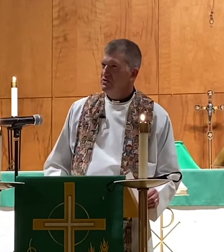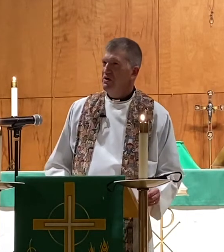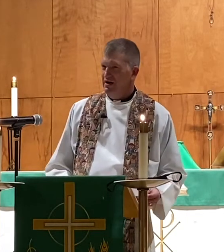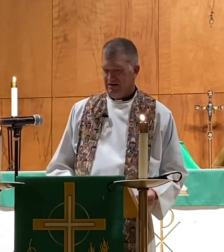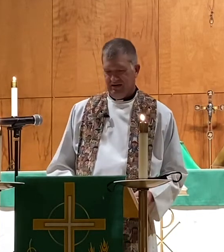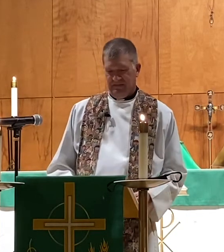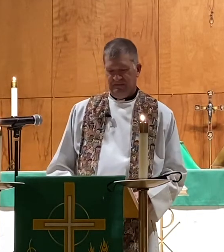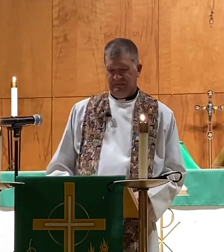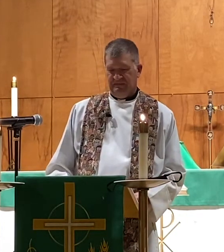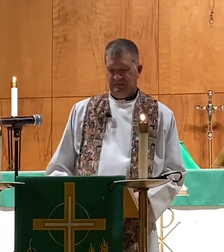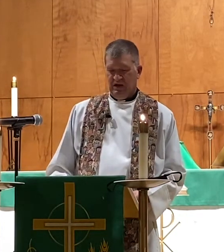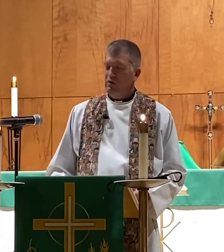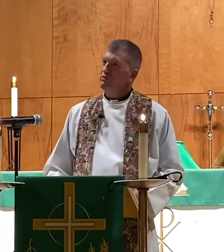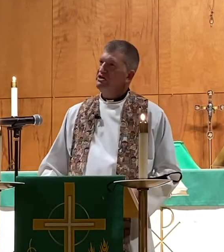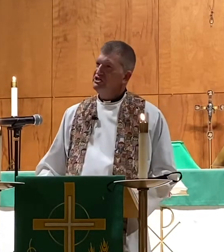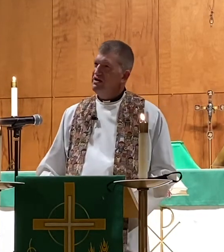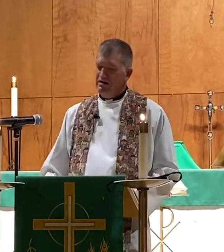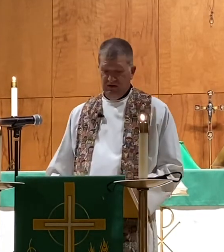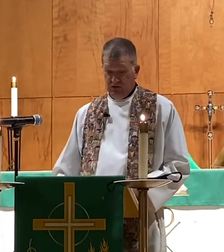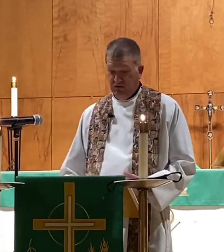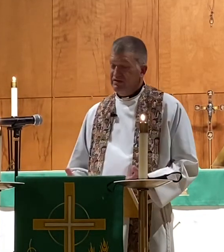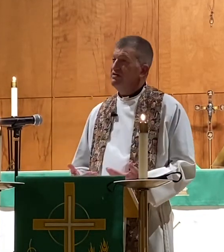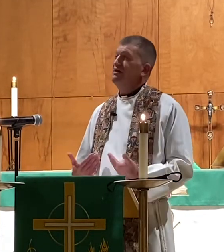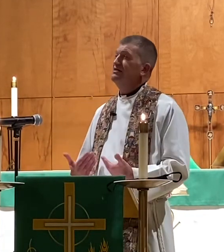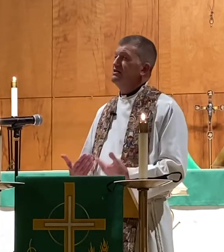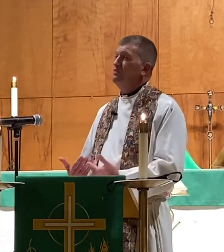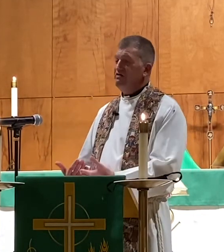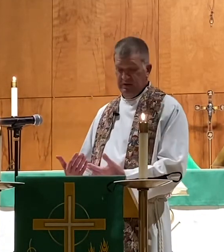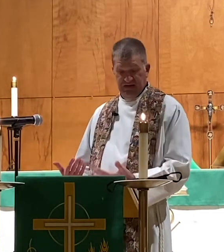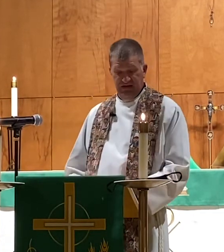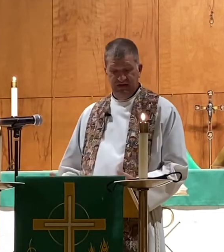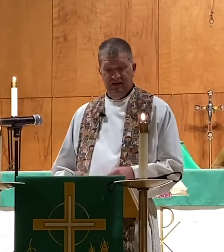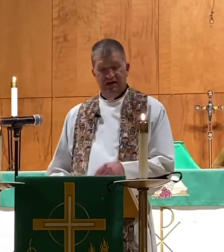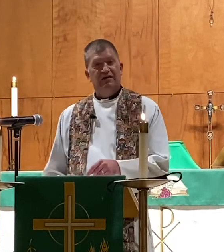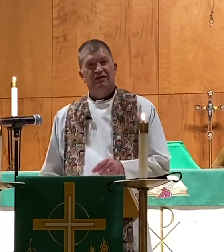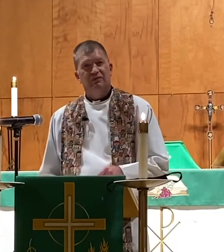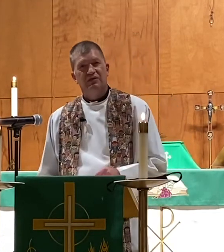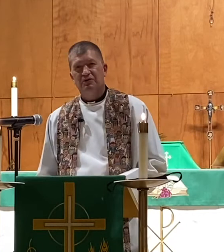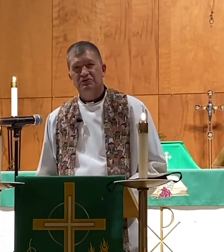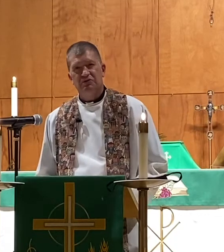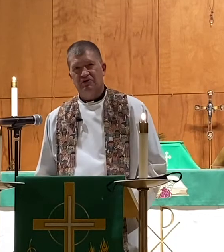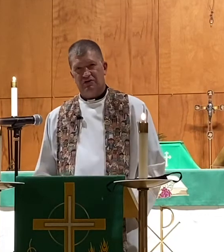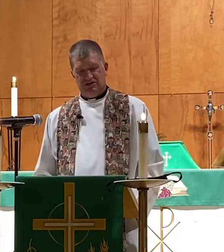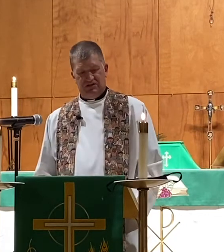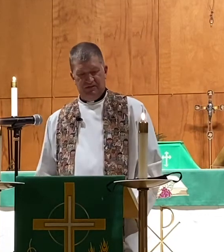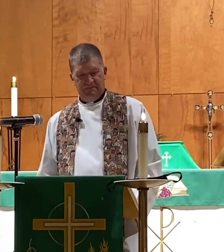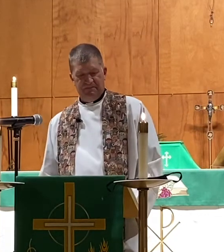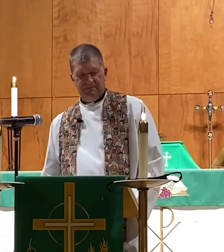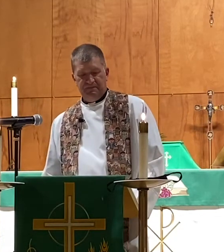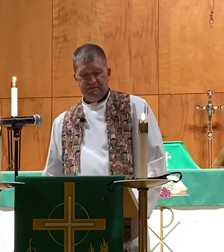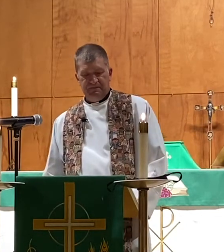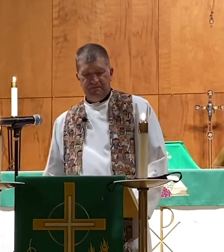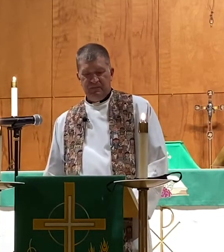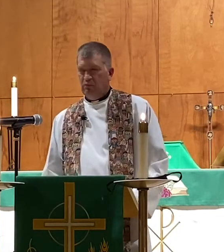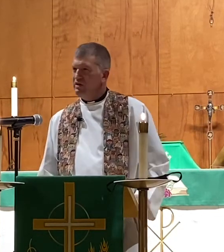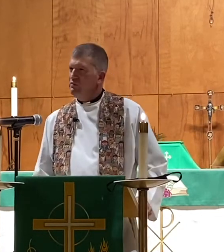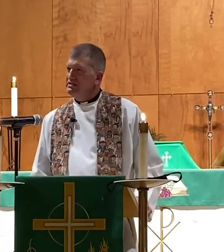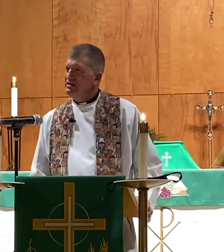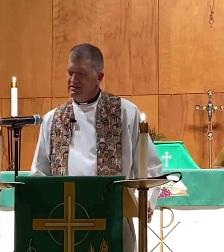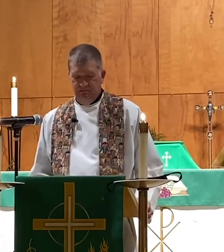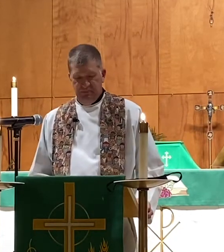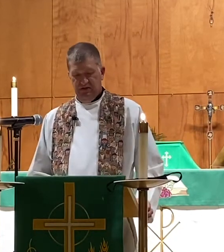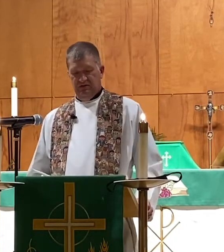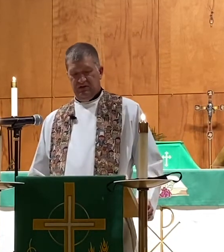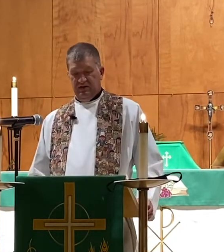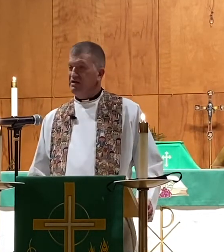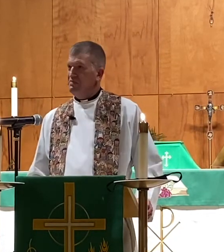those who hunger. Whether we share the good things that we've been given with those who thirst. Whether we seek